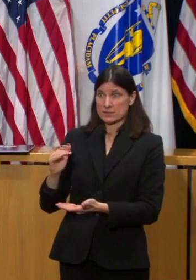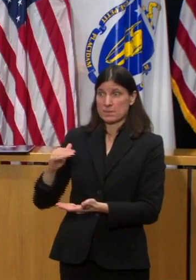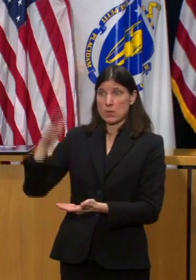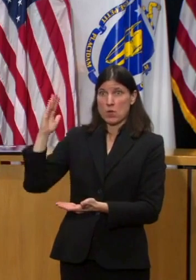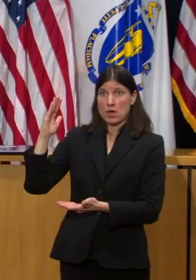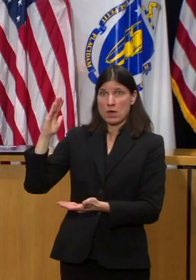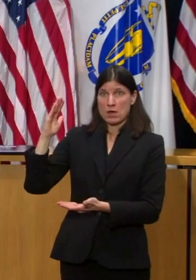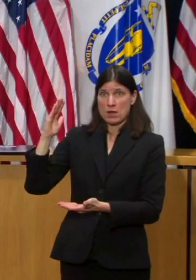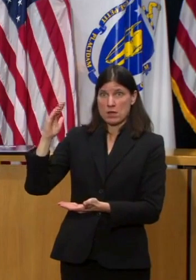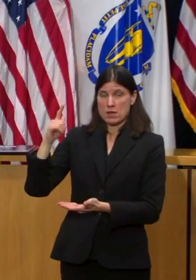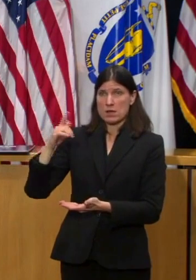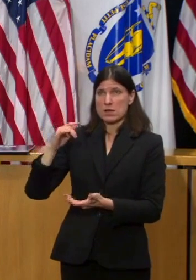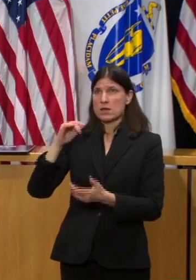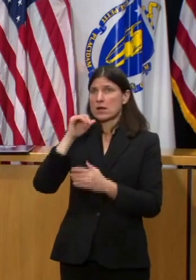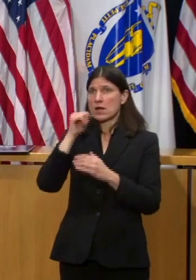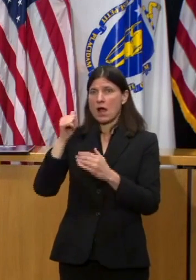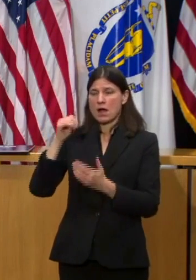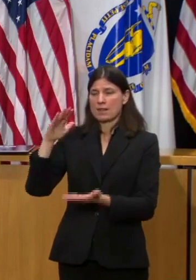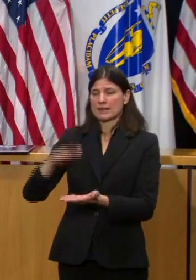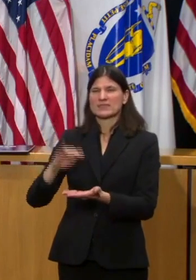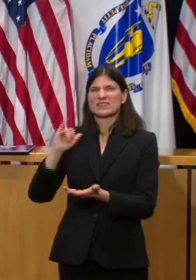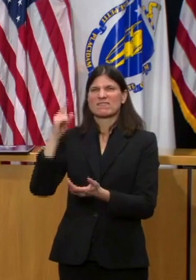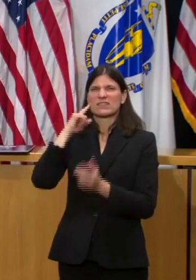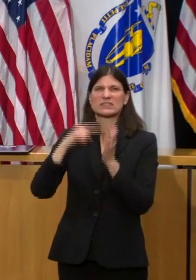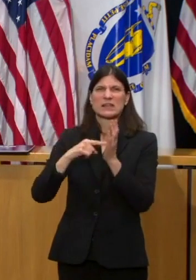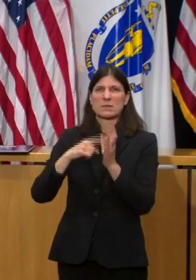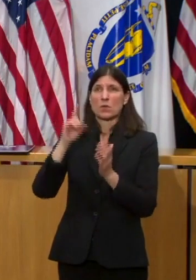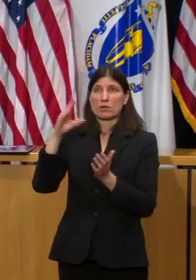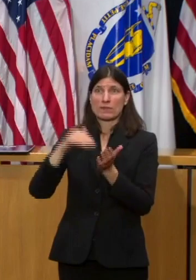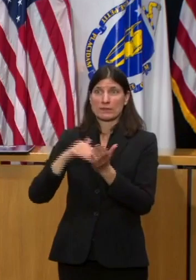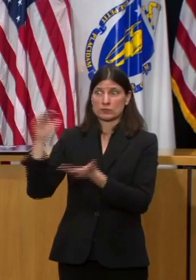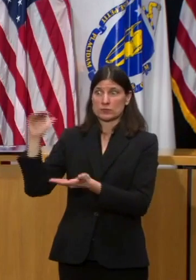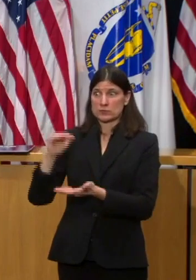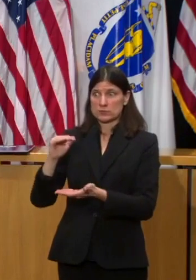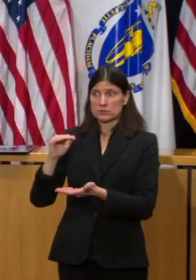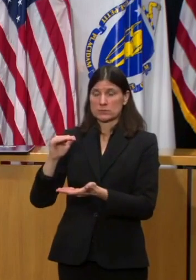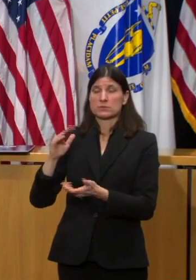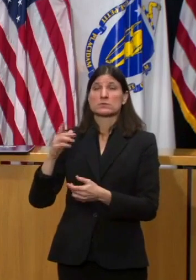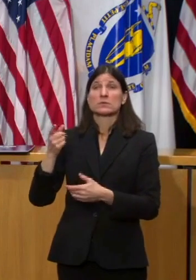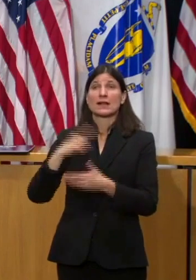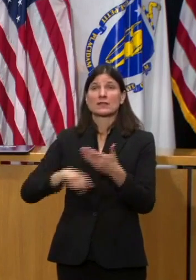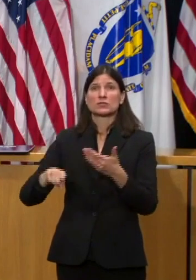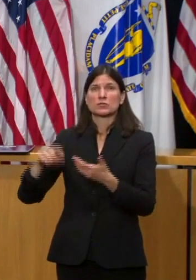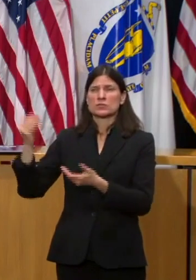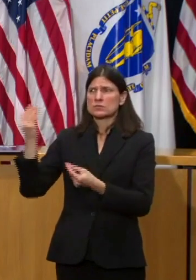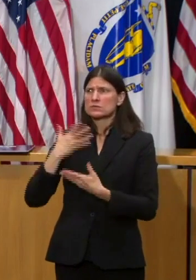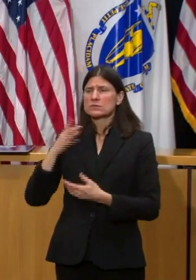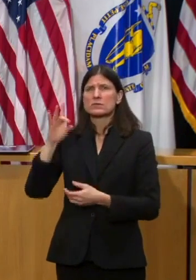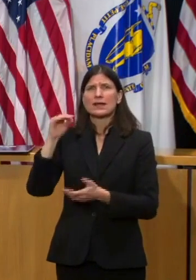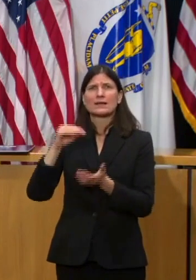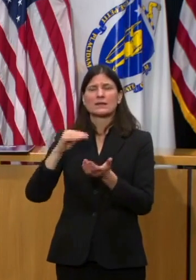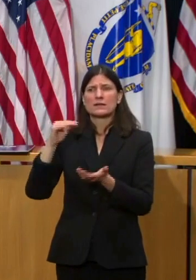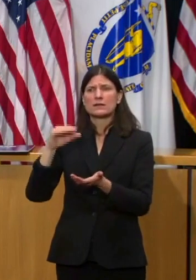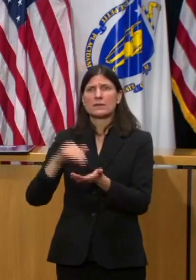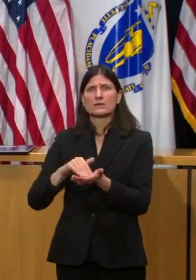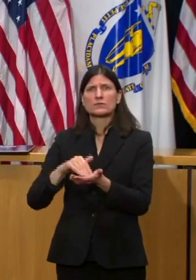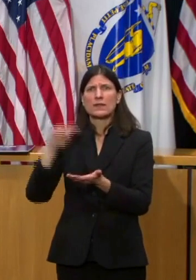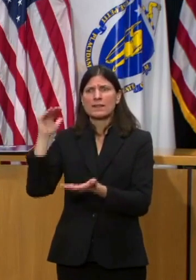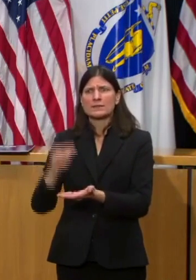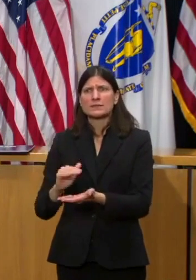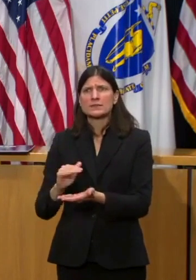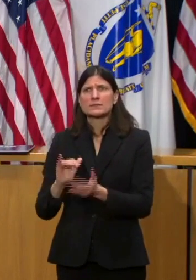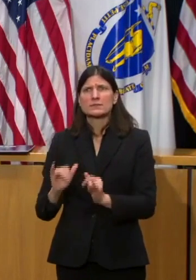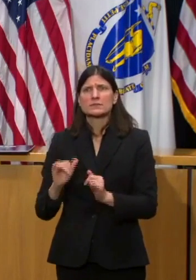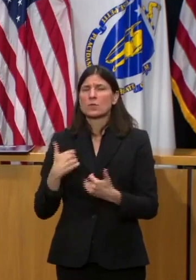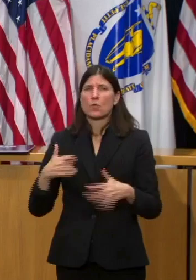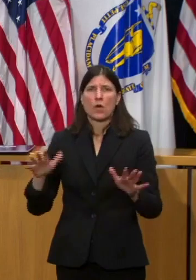now, 3 weeks out, 4 weeks out, and that order will be validated. Because if we could do that, then we